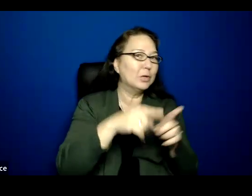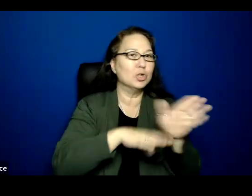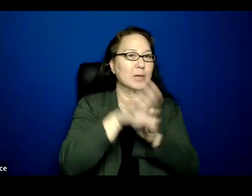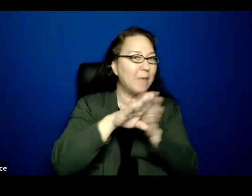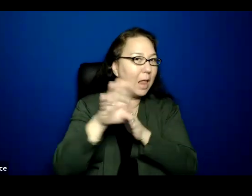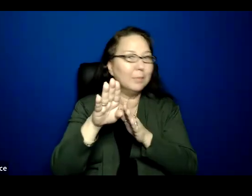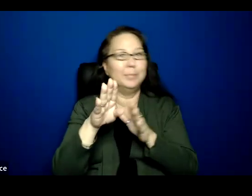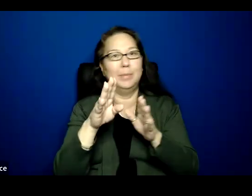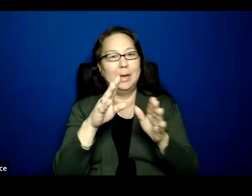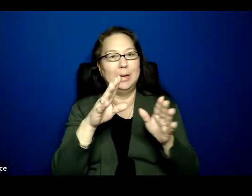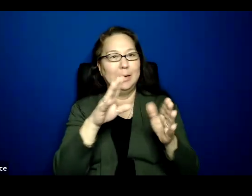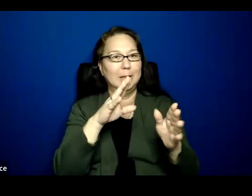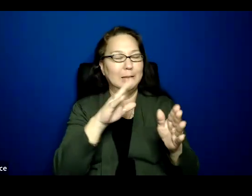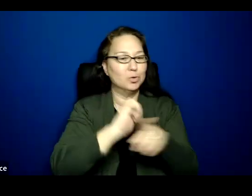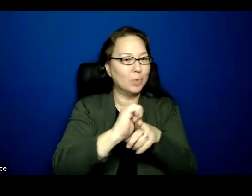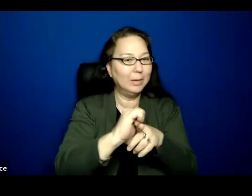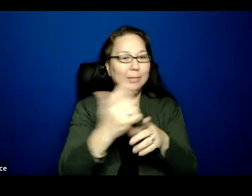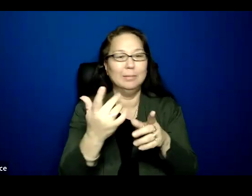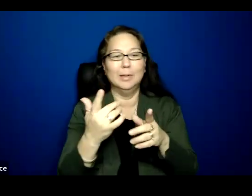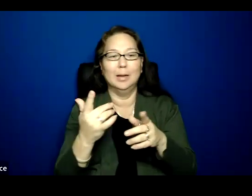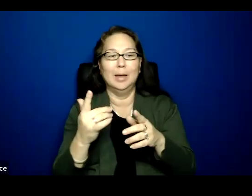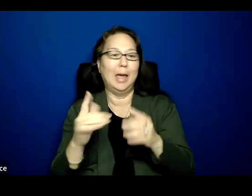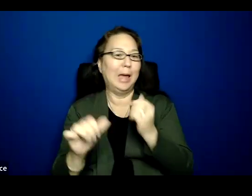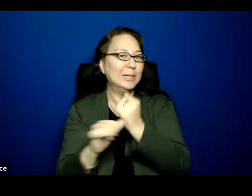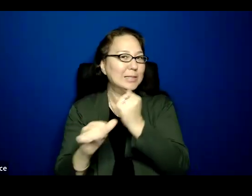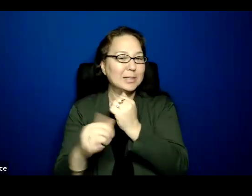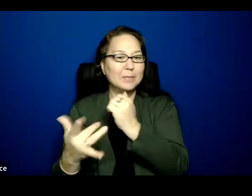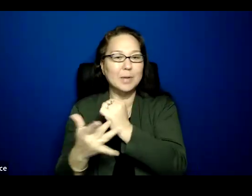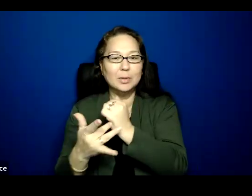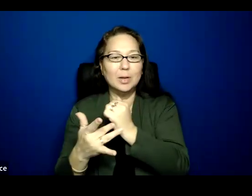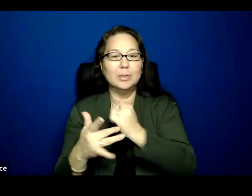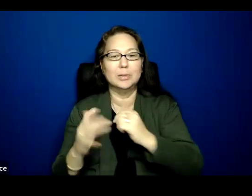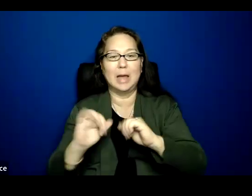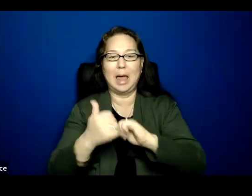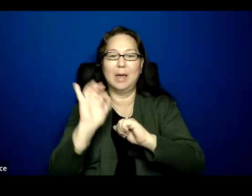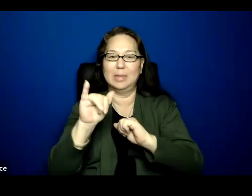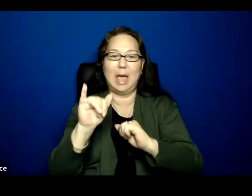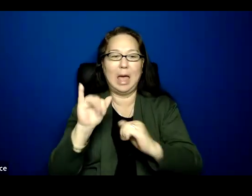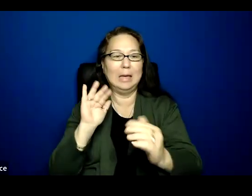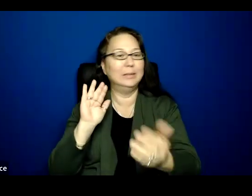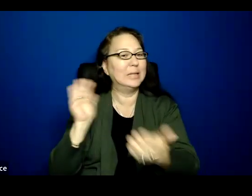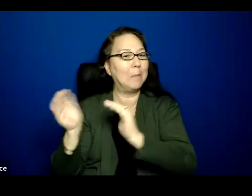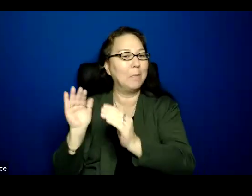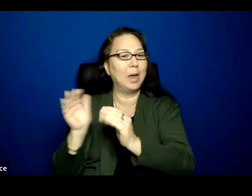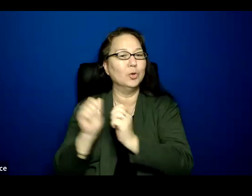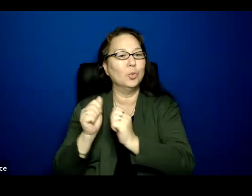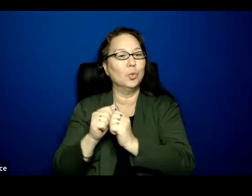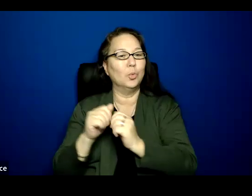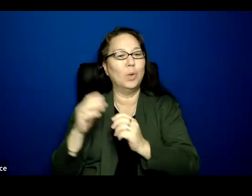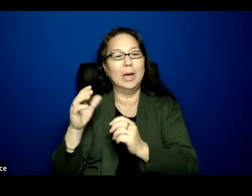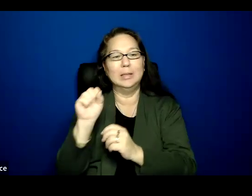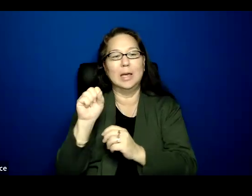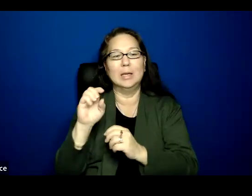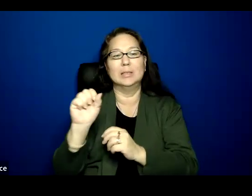separate settings in the past. And I've asked for that in previous years. We have not been able to deliver on that. So like if we are making